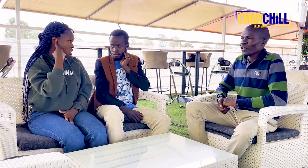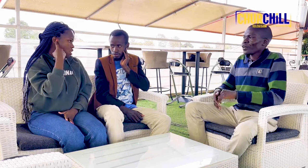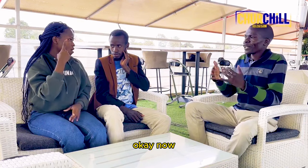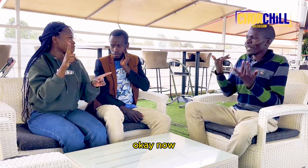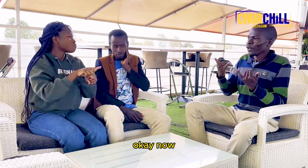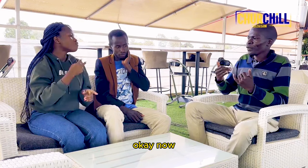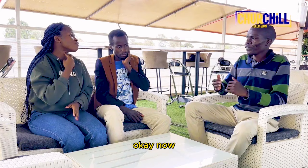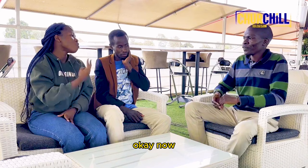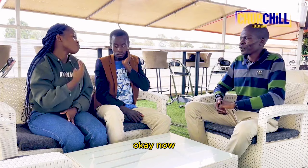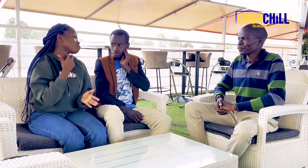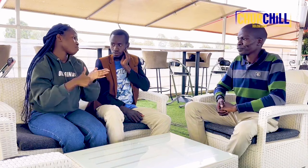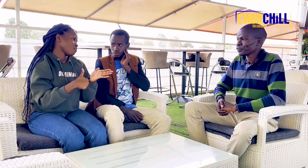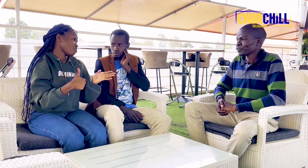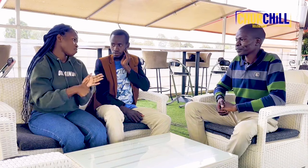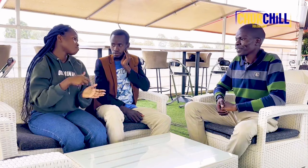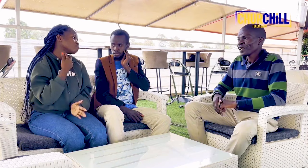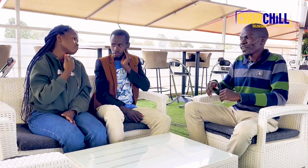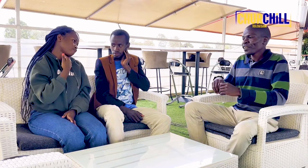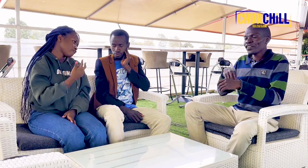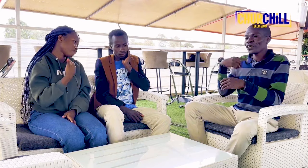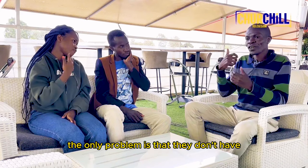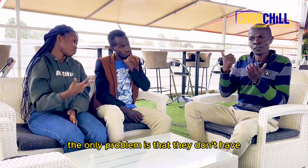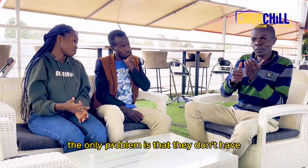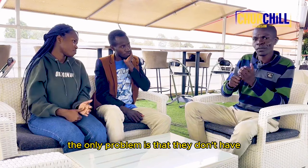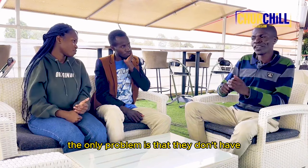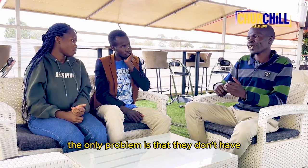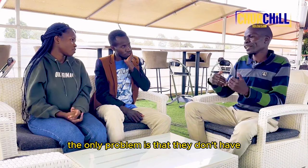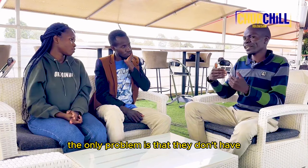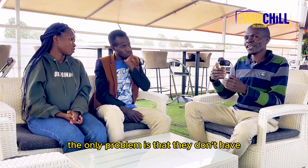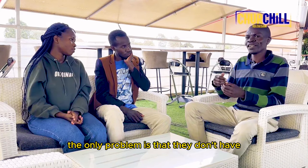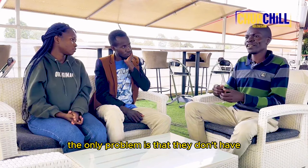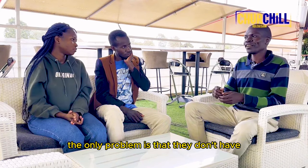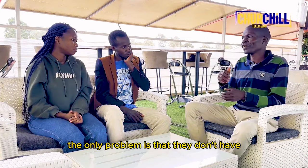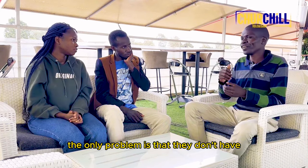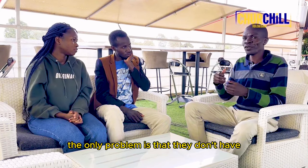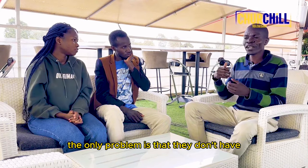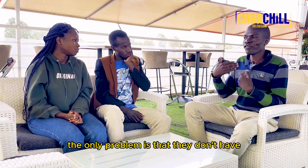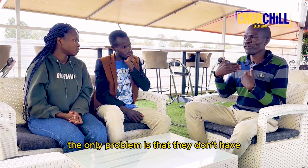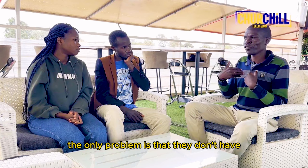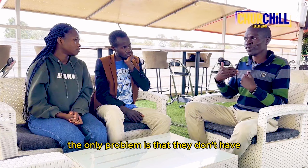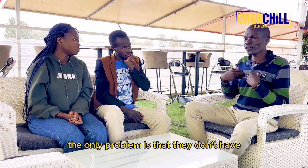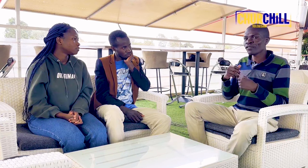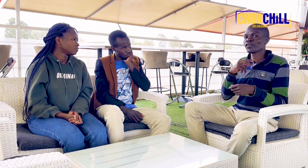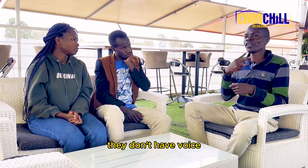Okay, now, the only problem is that they don't have voice.